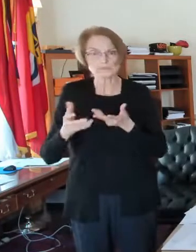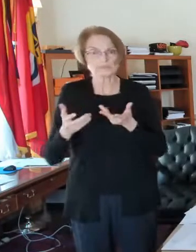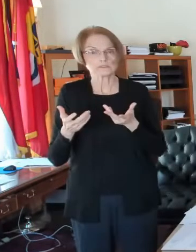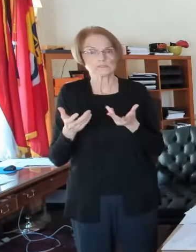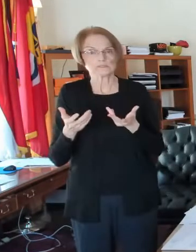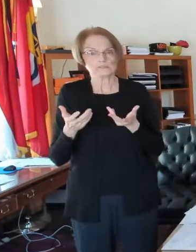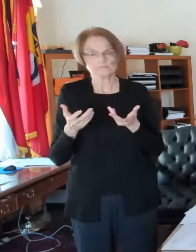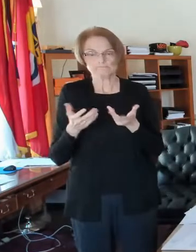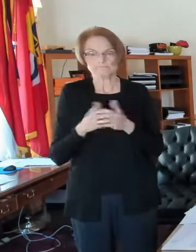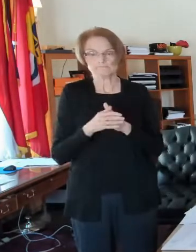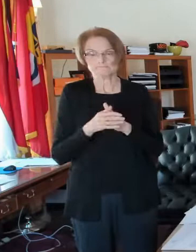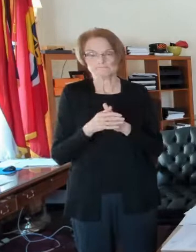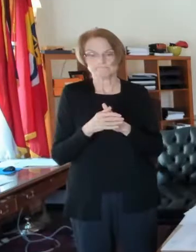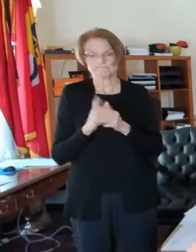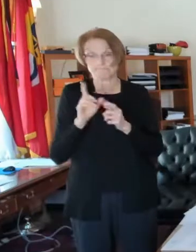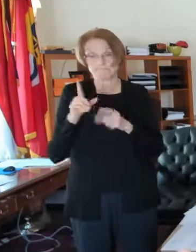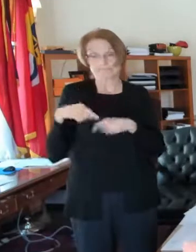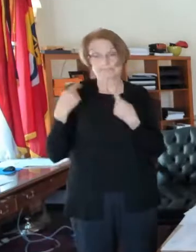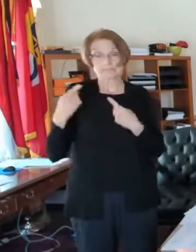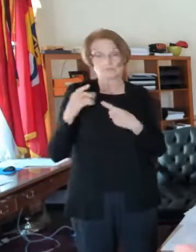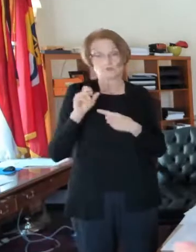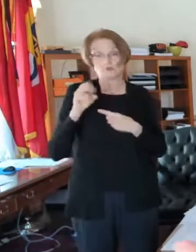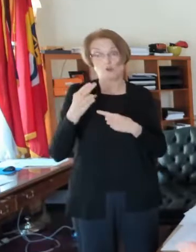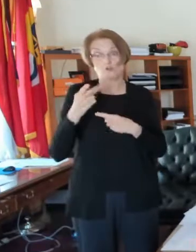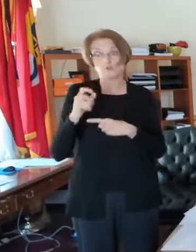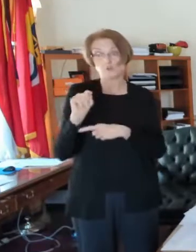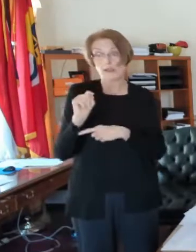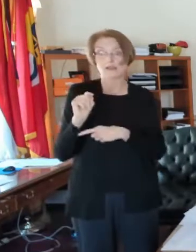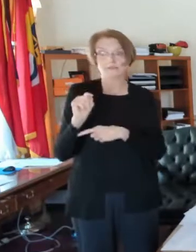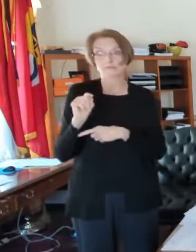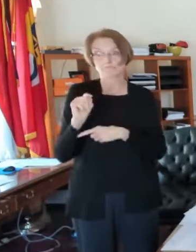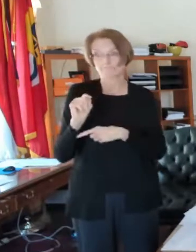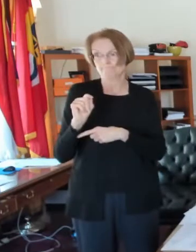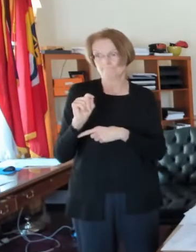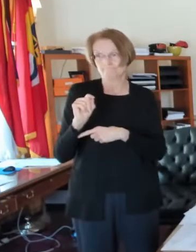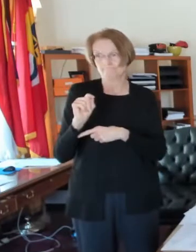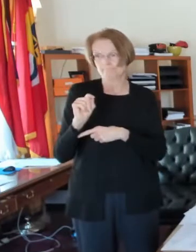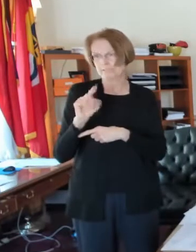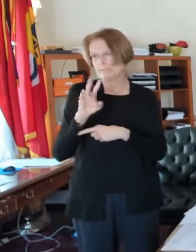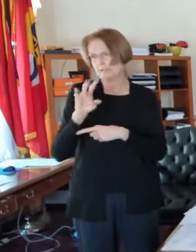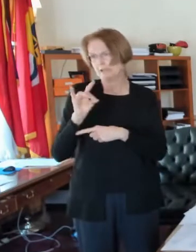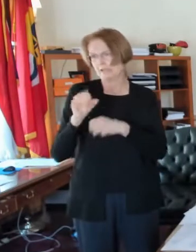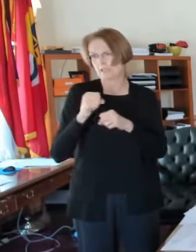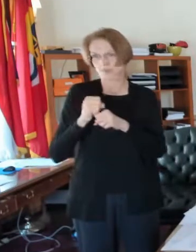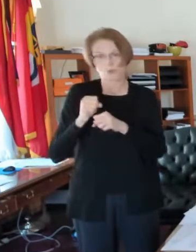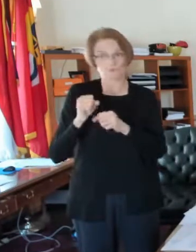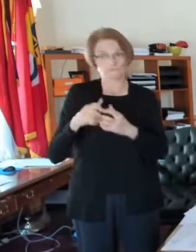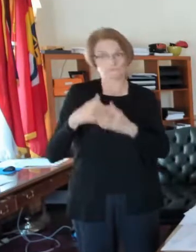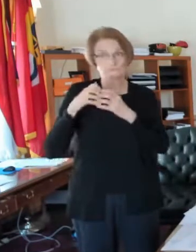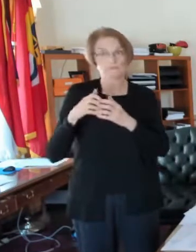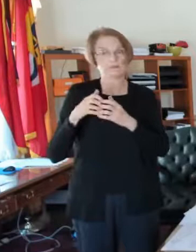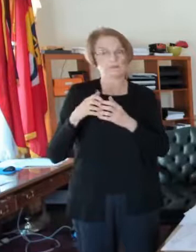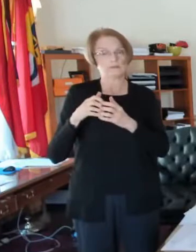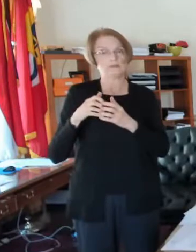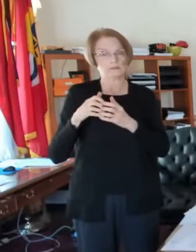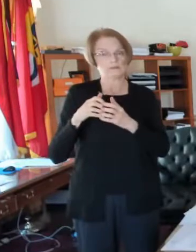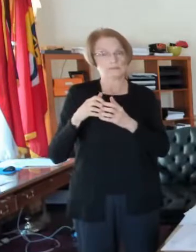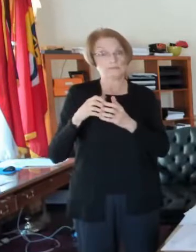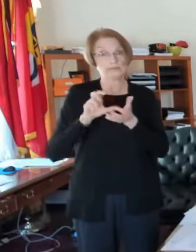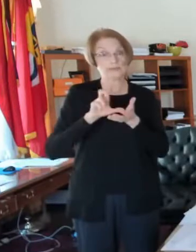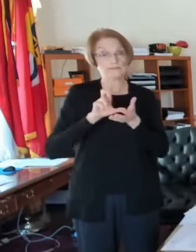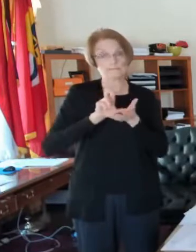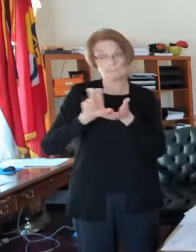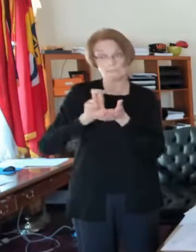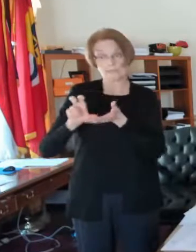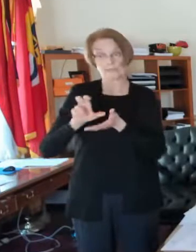last, since it's been going, it's probably 7 or 8 years, they have funded 173 companies to